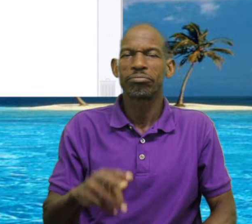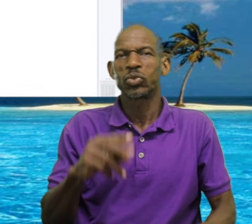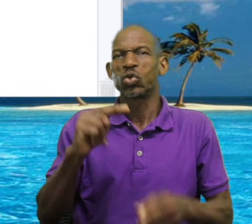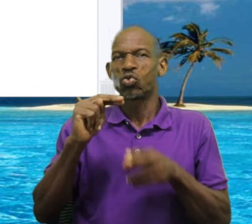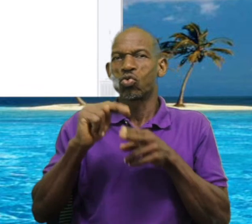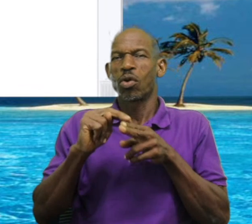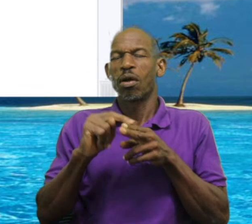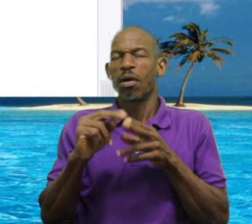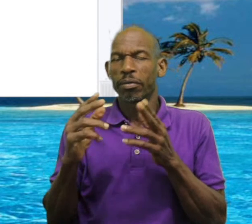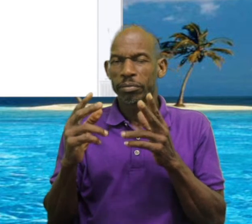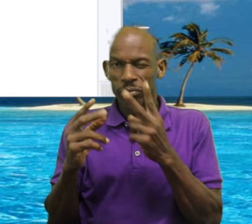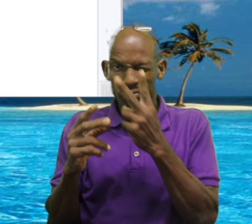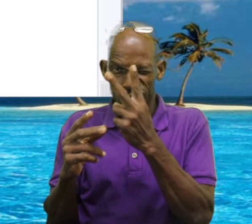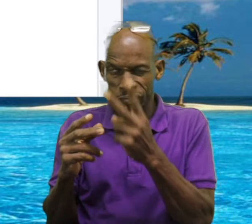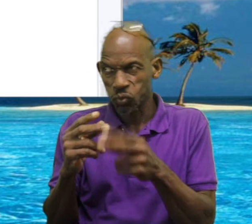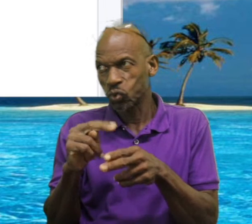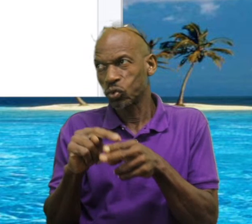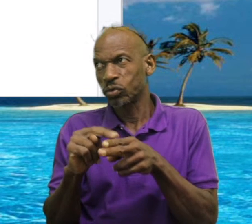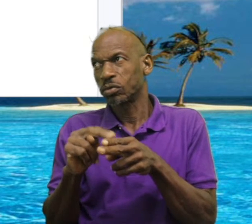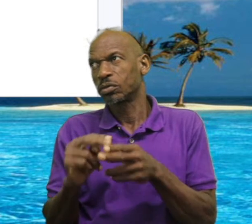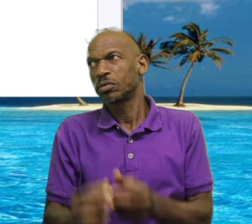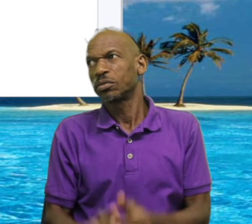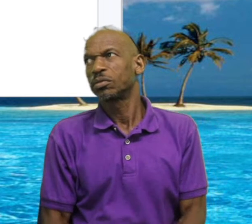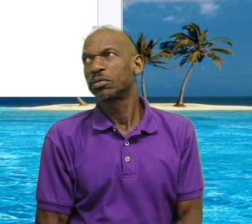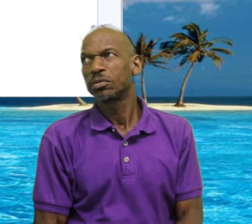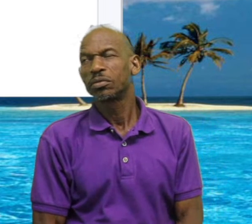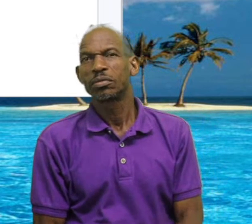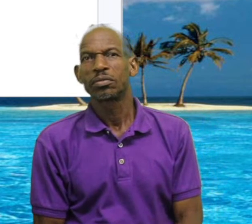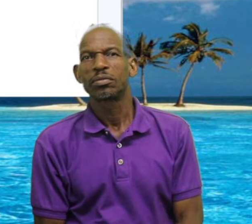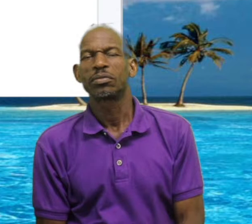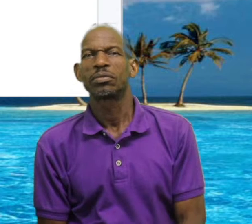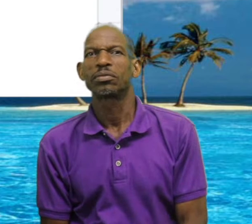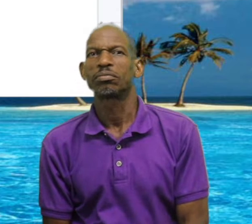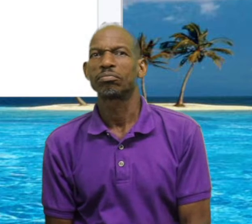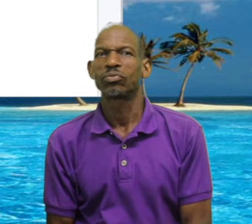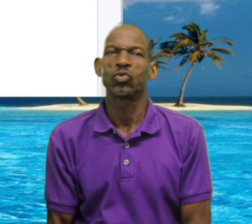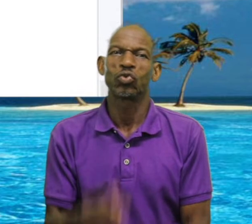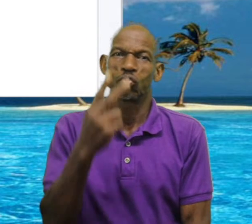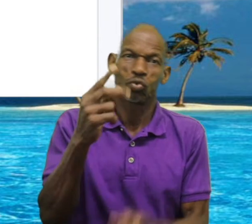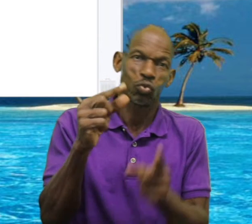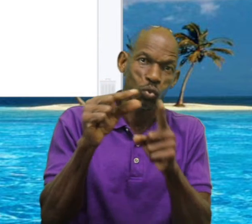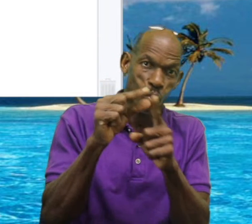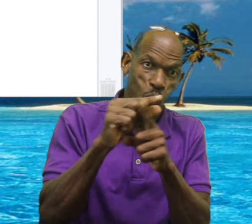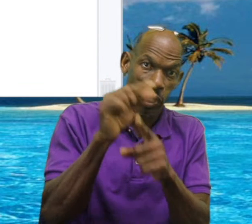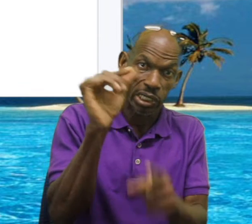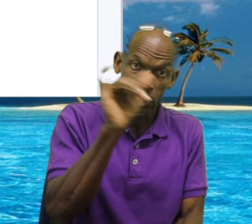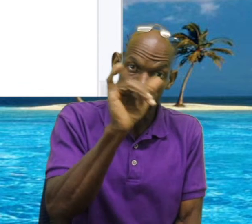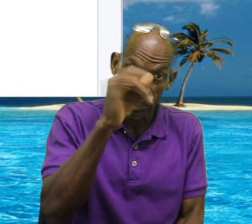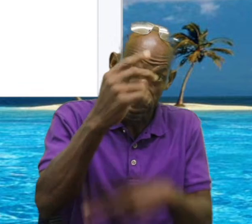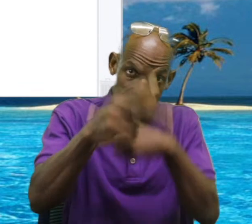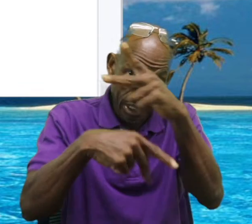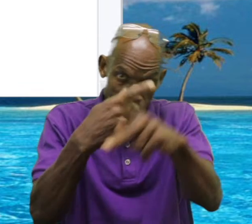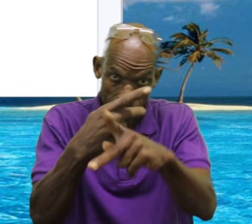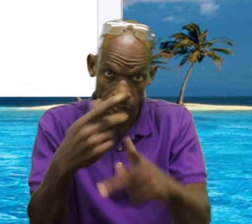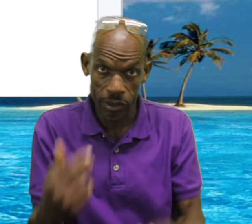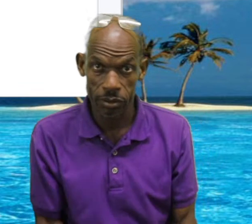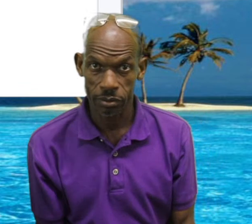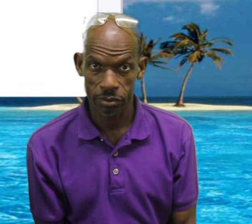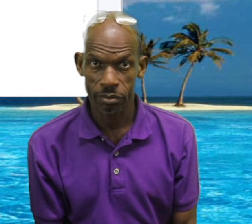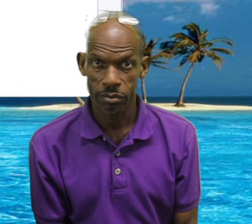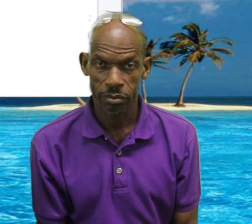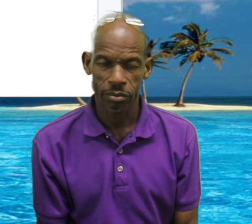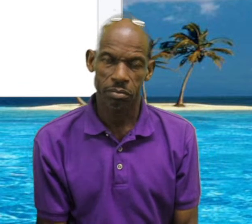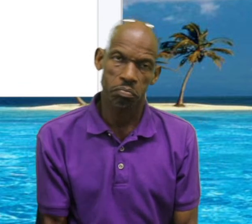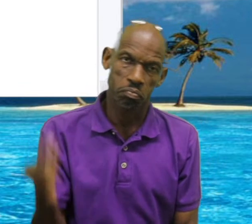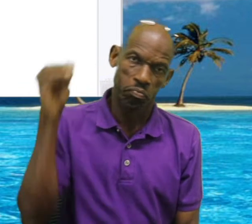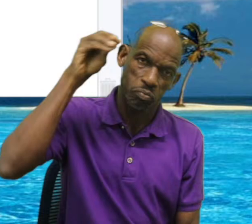So you're looking to see where two words are the same kind standing together. You need to put the and